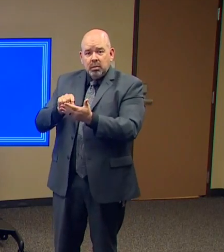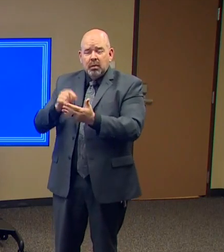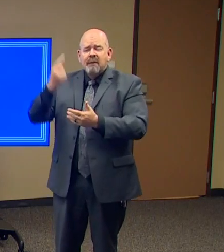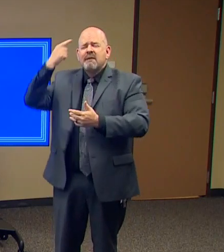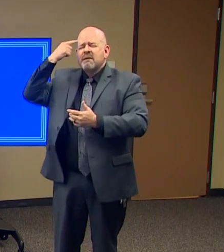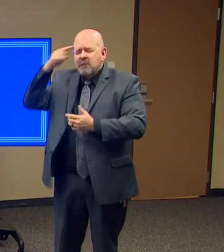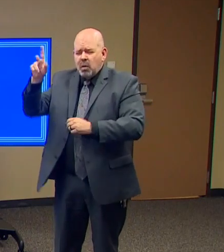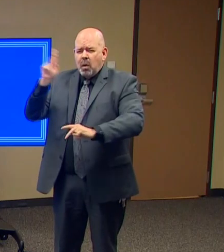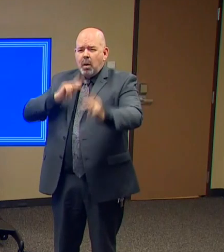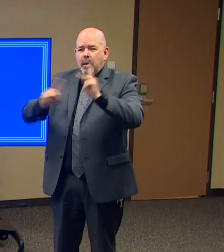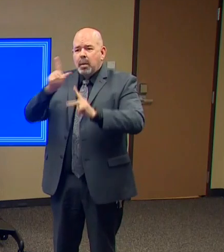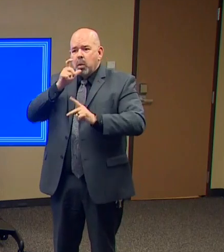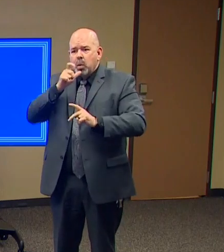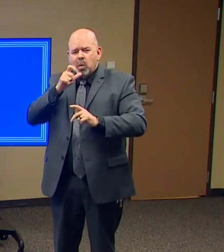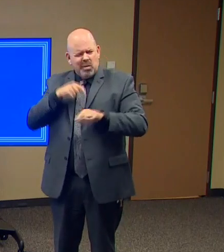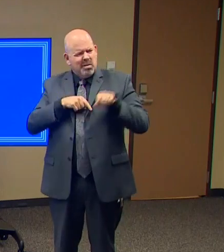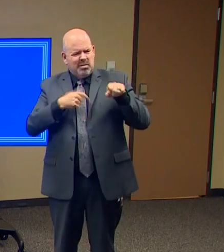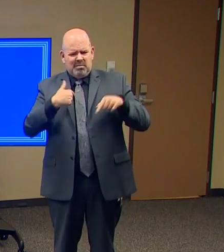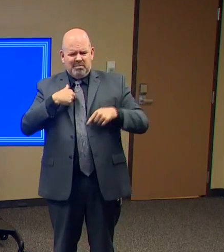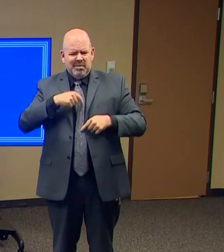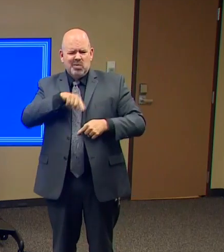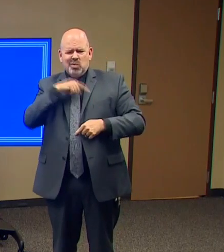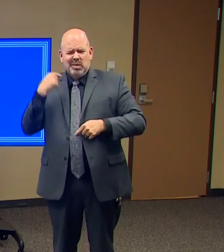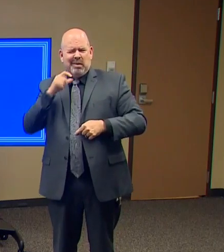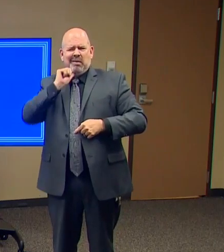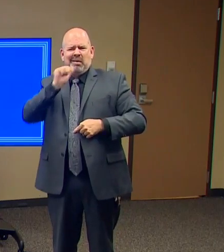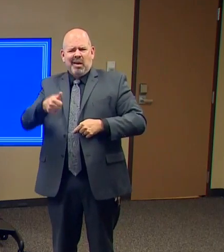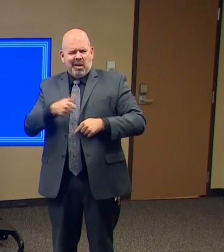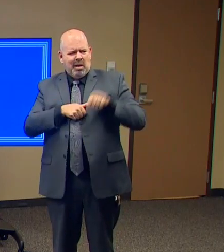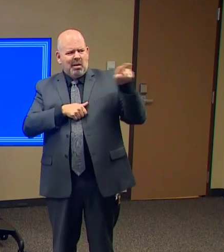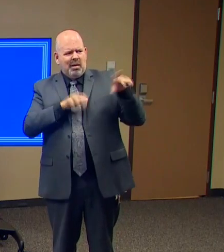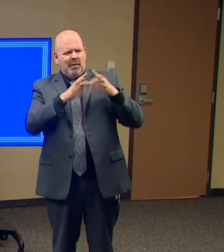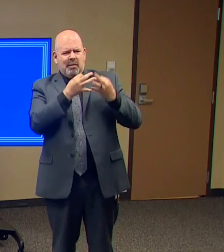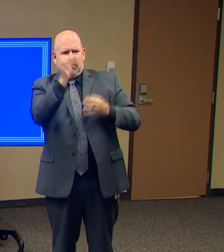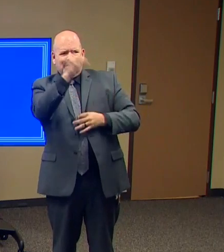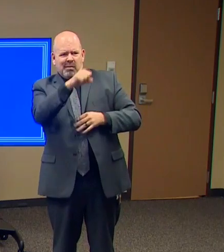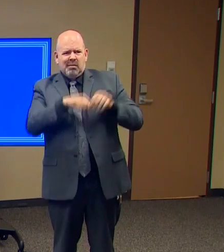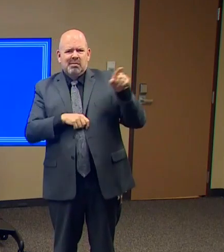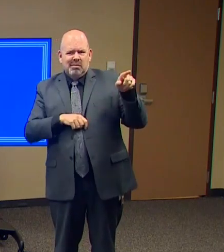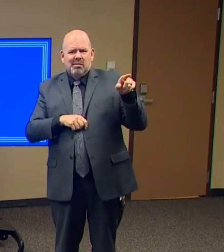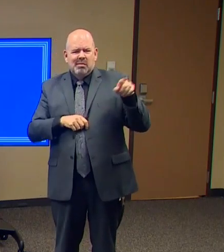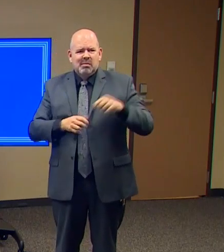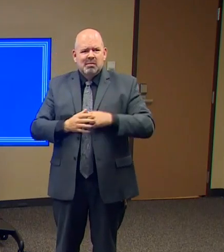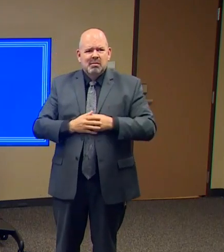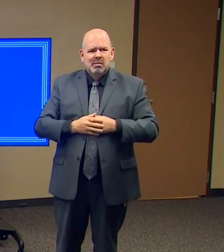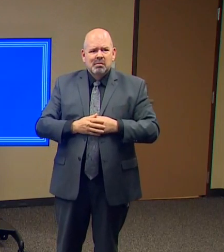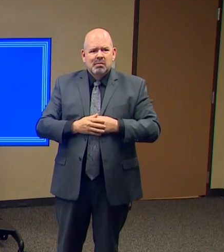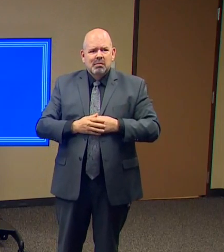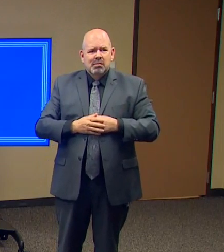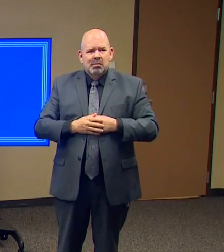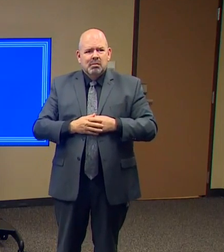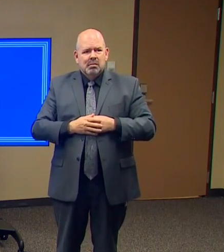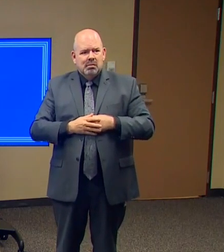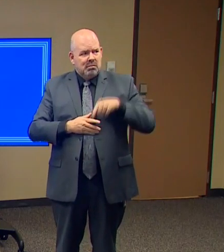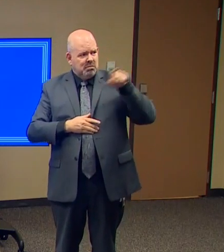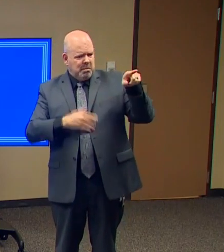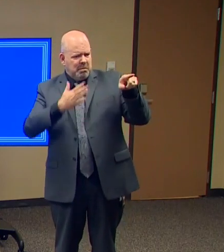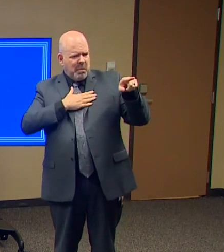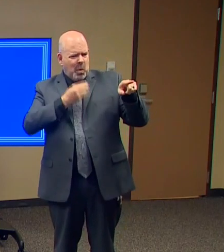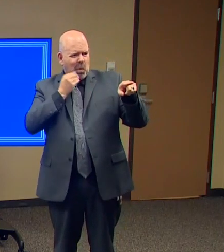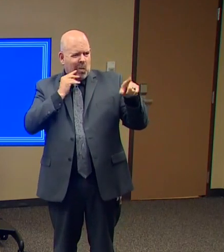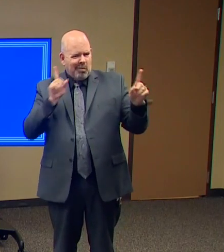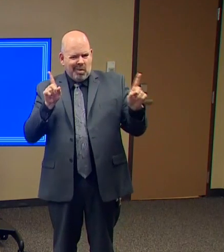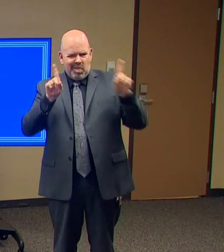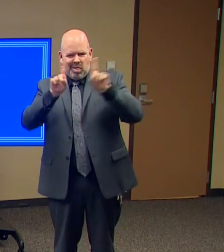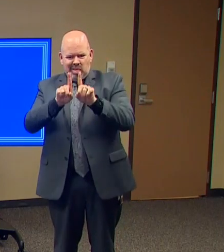household members should conduct themselves as if they are a significant risk to the high-risk individual. Okay,